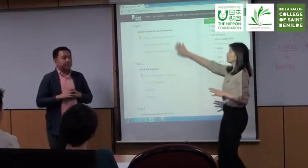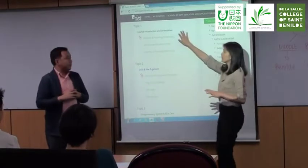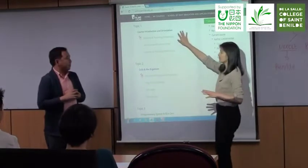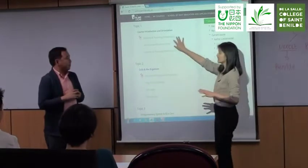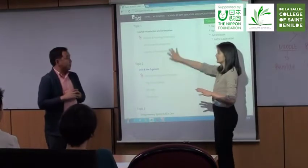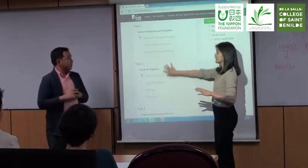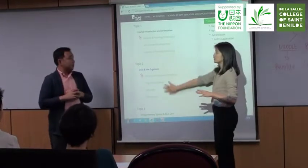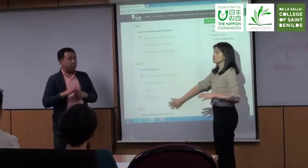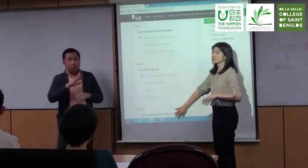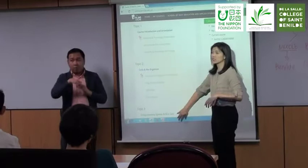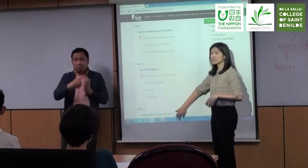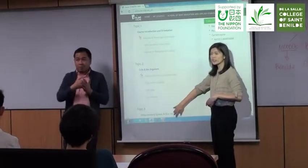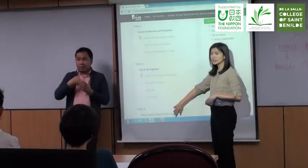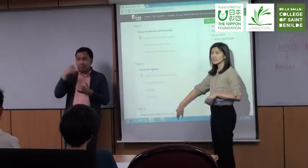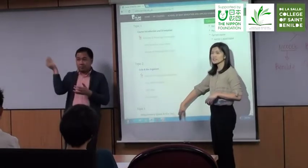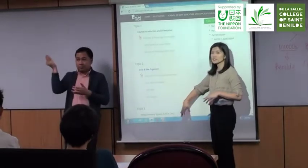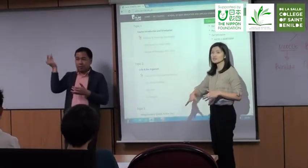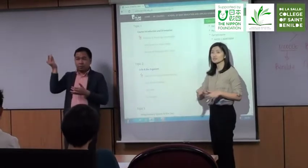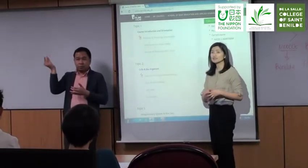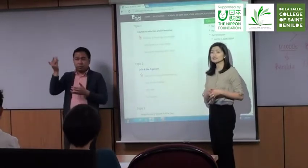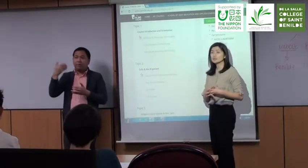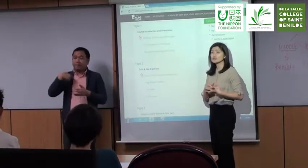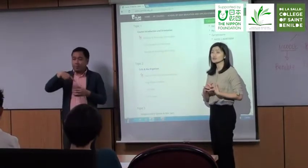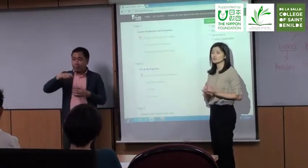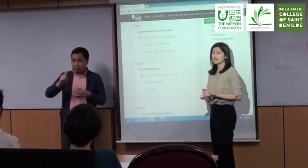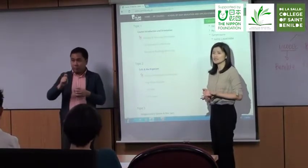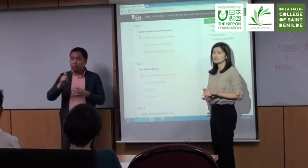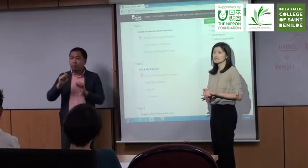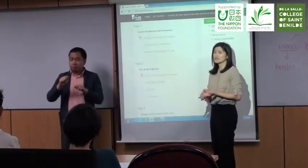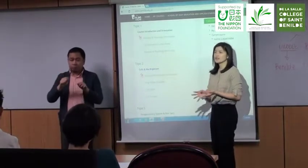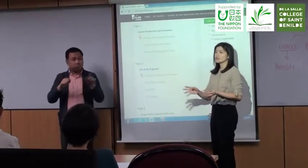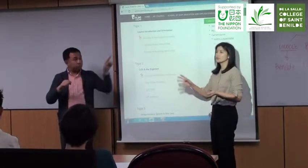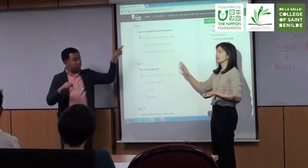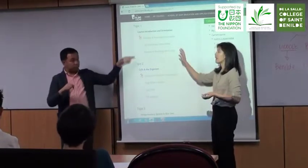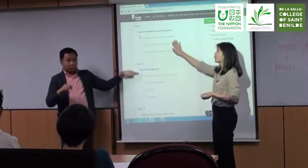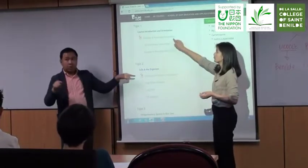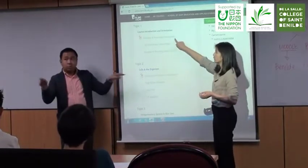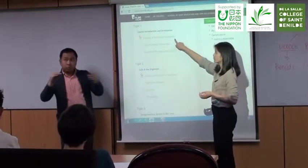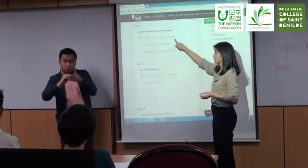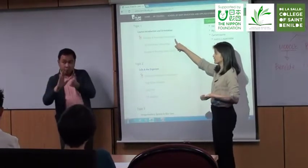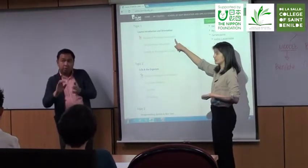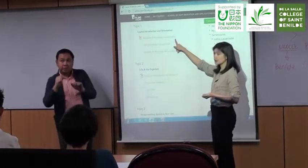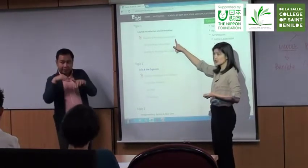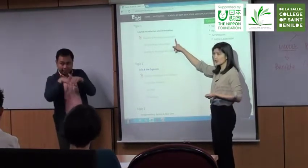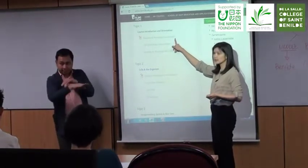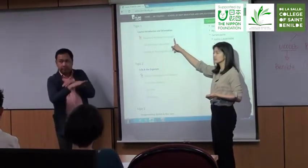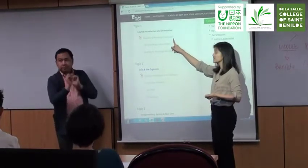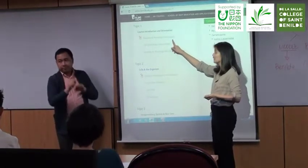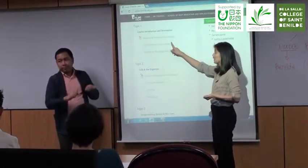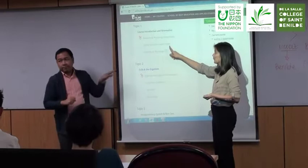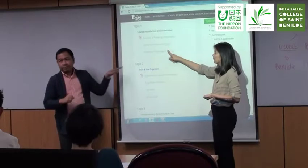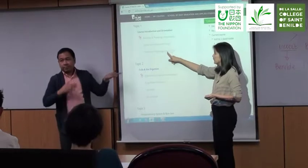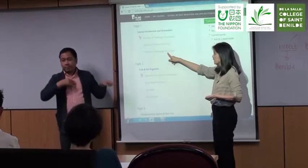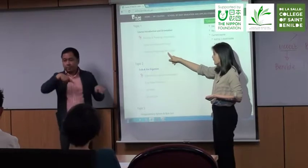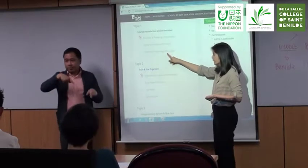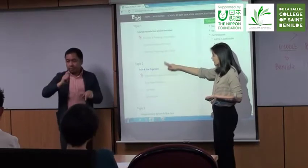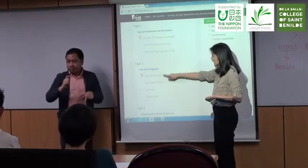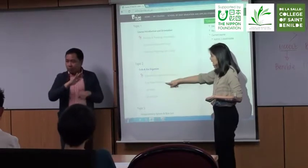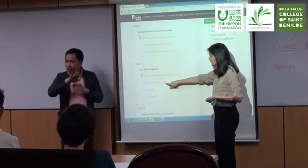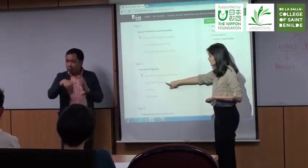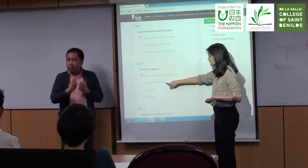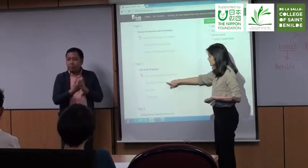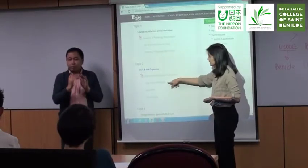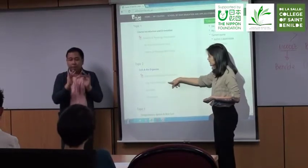So, all my presentations are here, accessible to the students. So, my PowerPoint presentation,